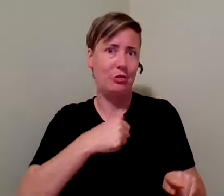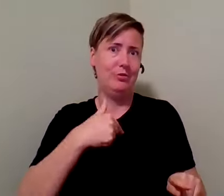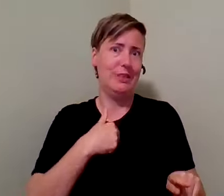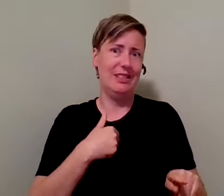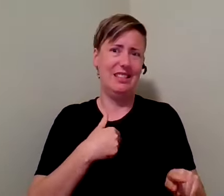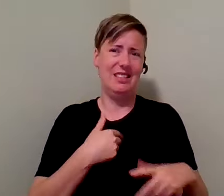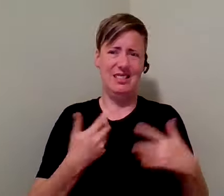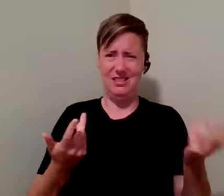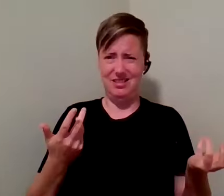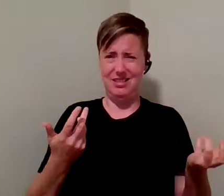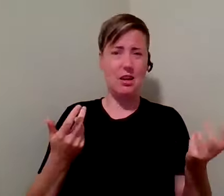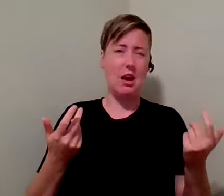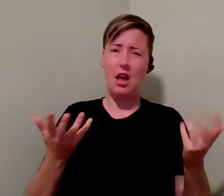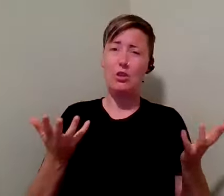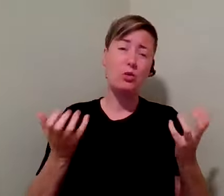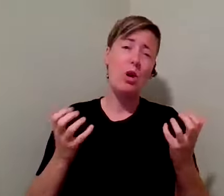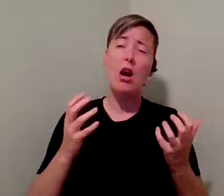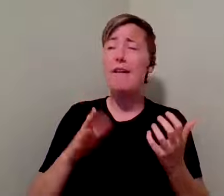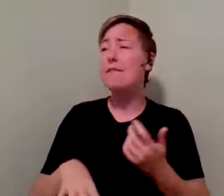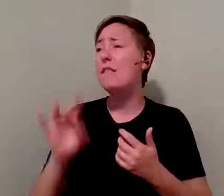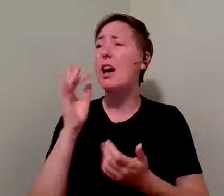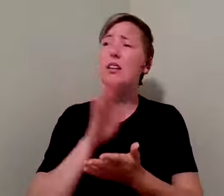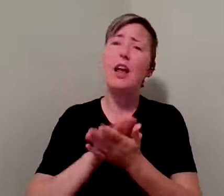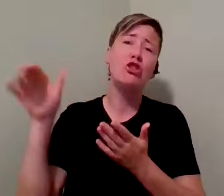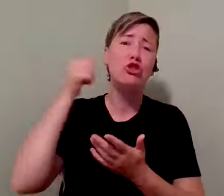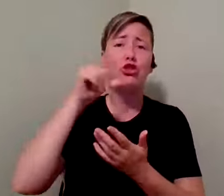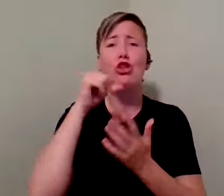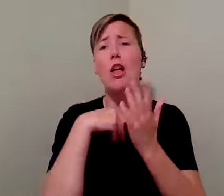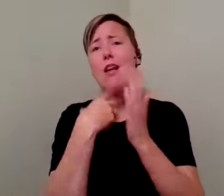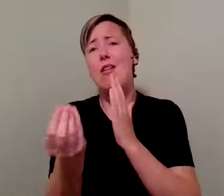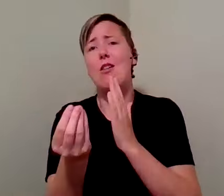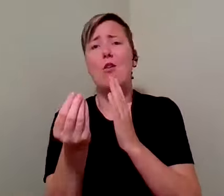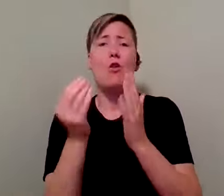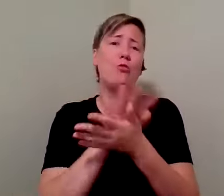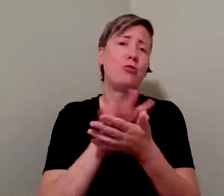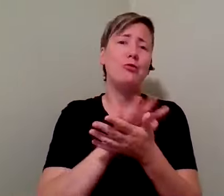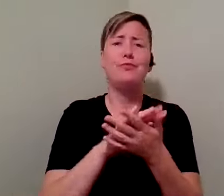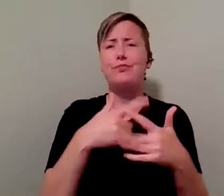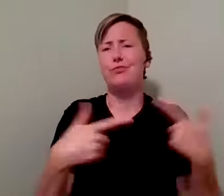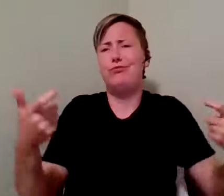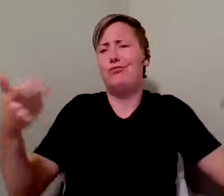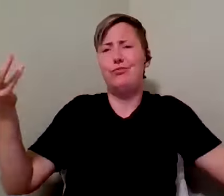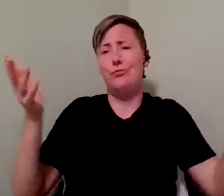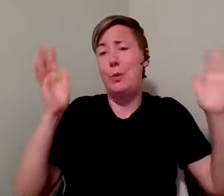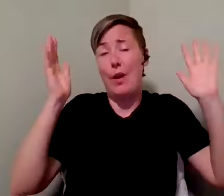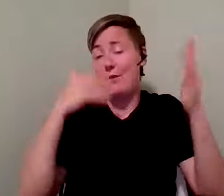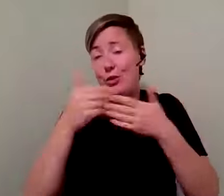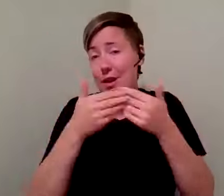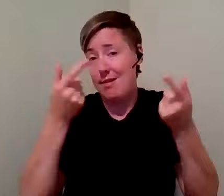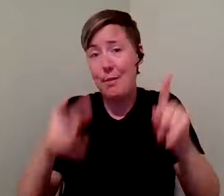girl on a Friday night and, go out for a movie and whatever else that led to. And these guys were talking